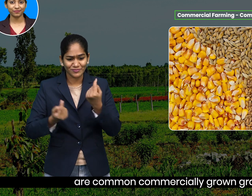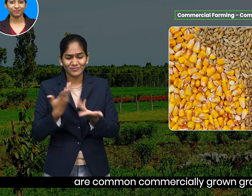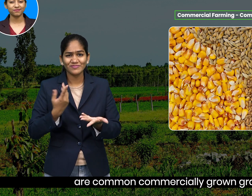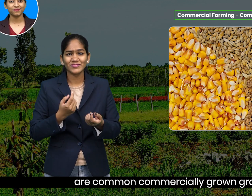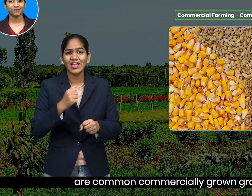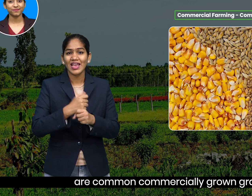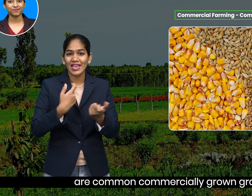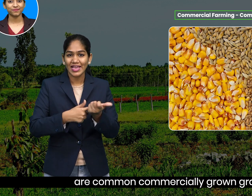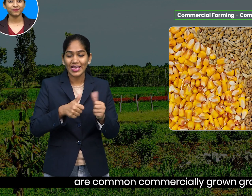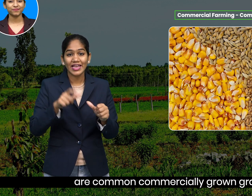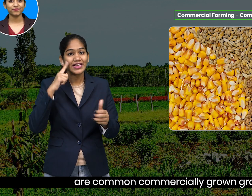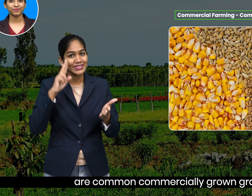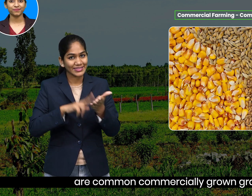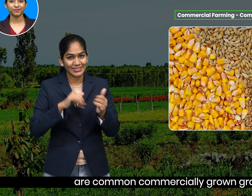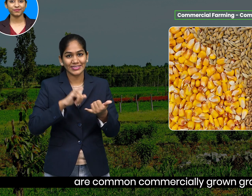grains.